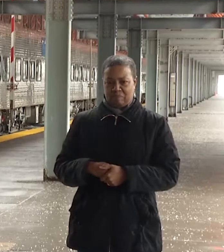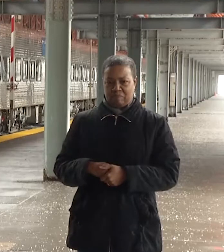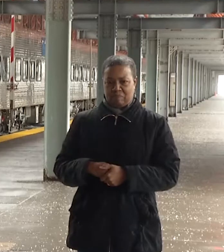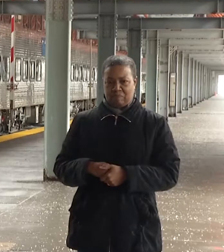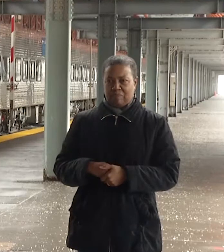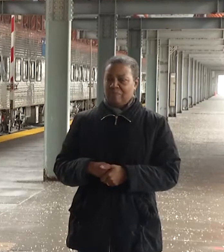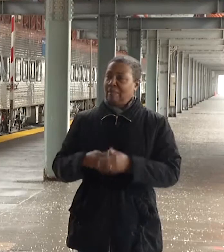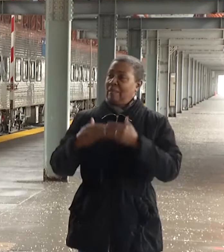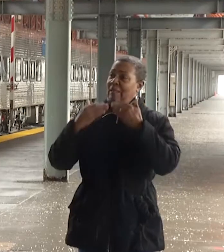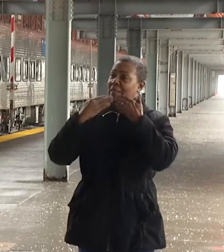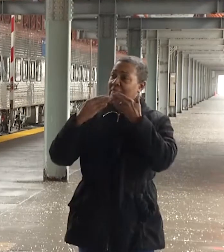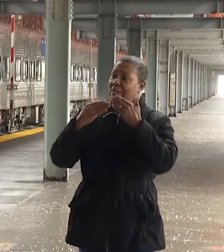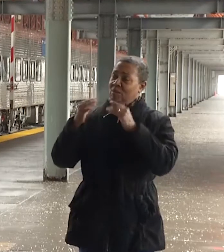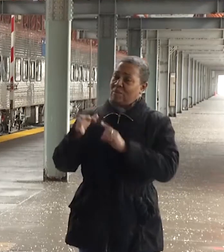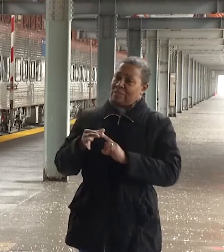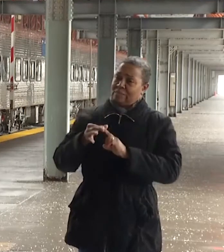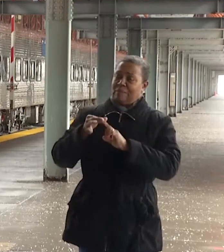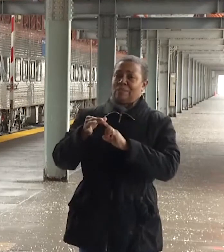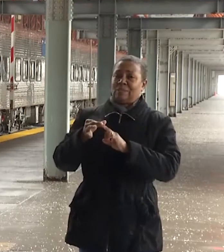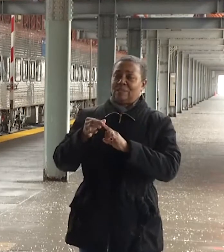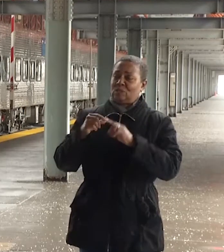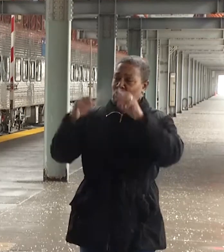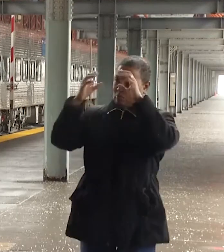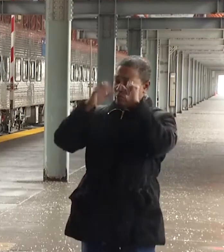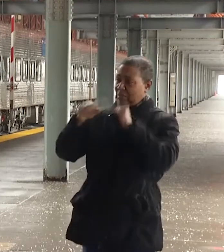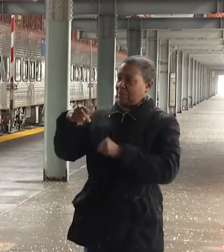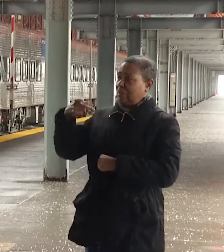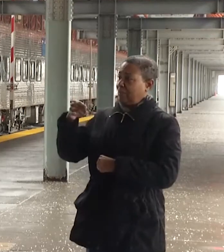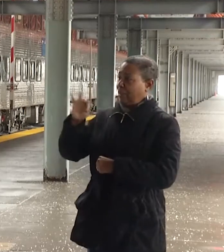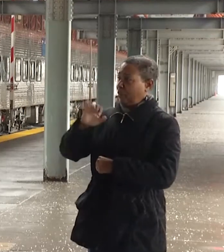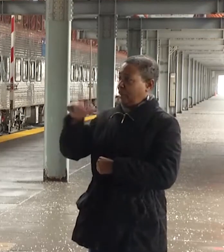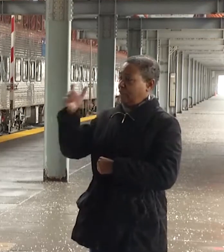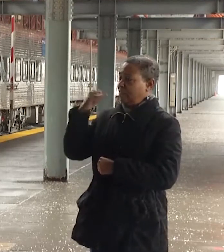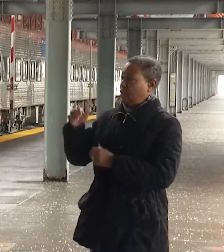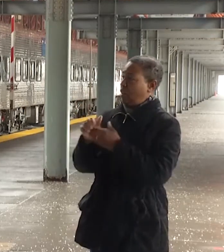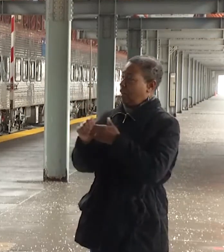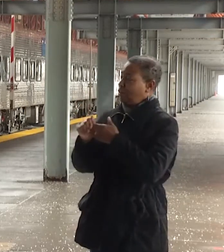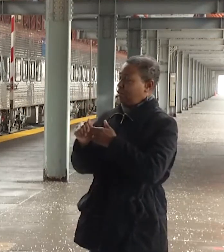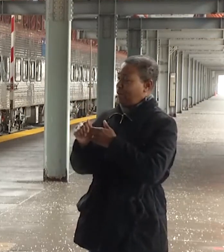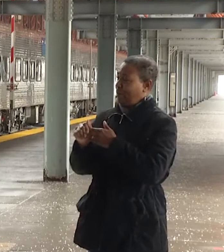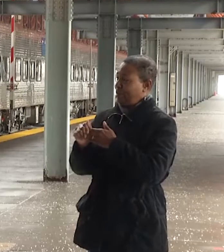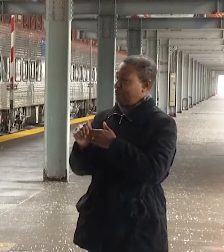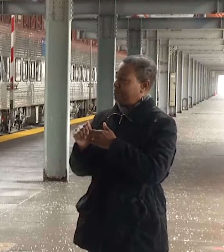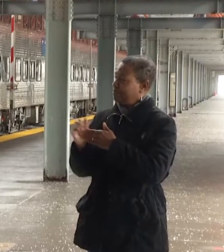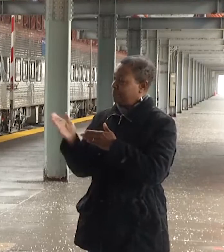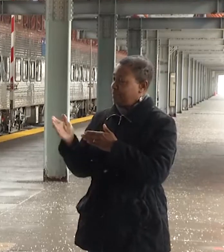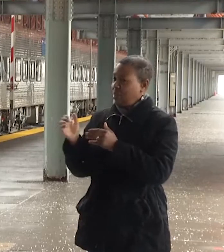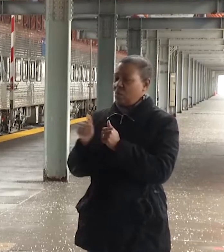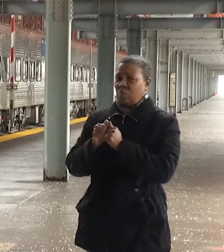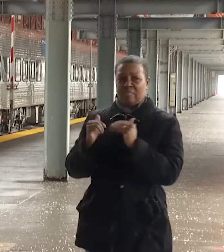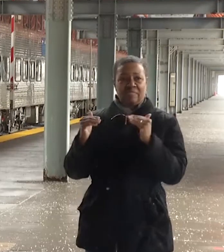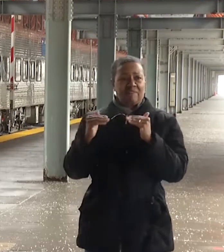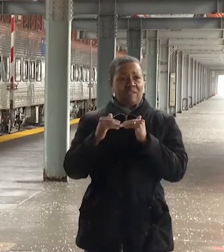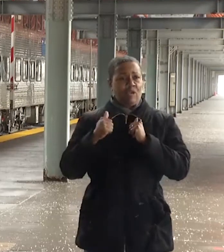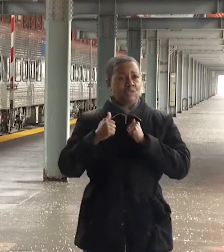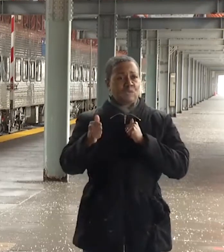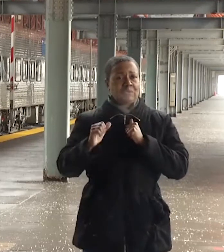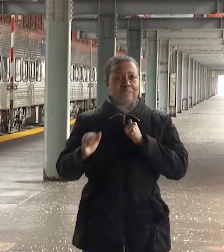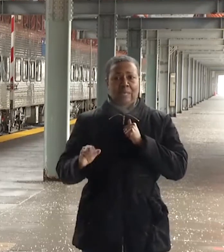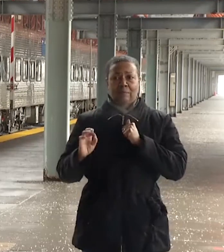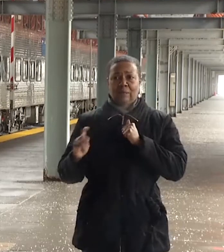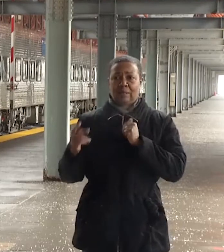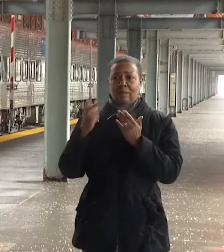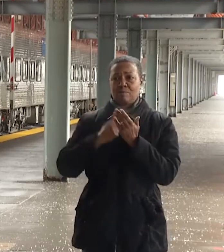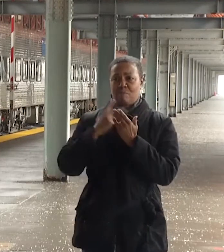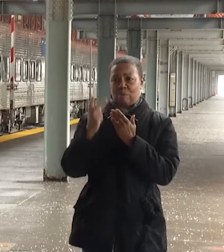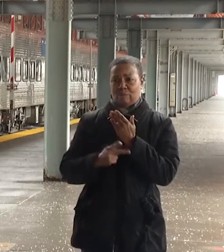And thank you especially to President Preckwinkle for your leadership with the Fair Transit South Cook